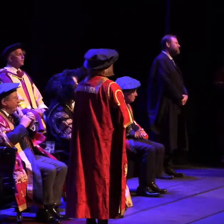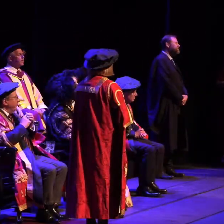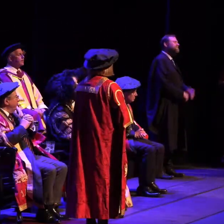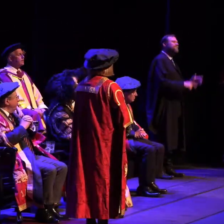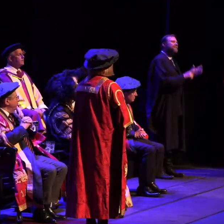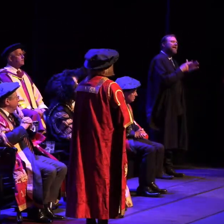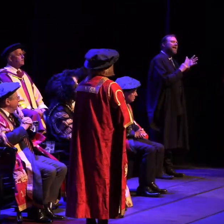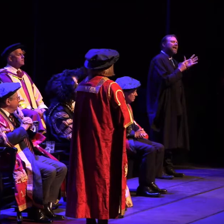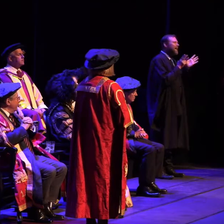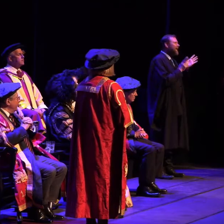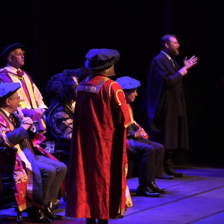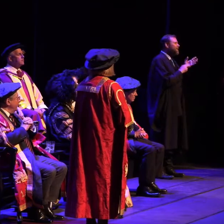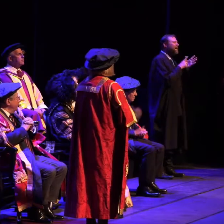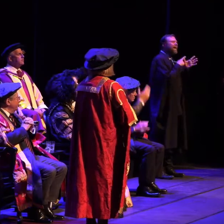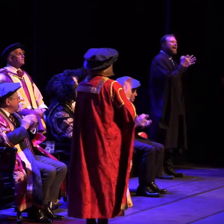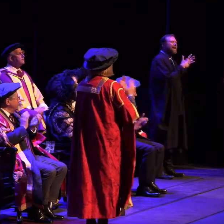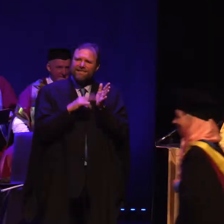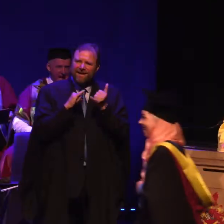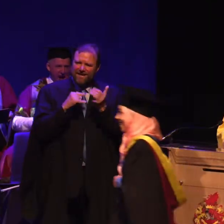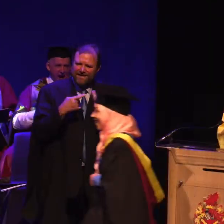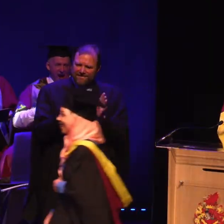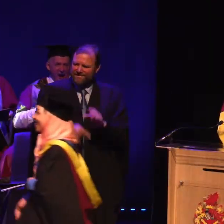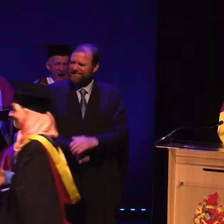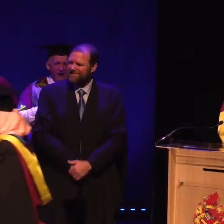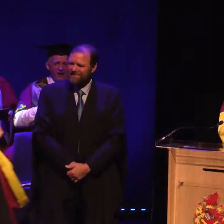Emman Akasha.